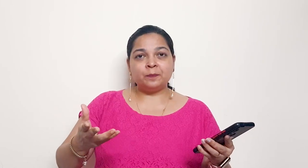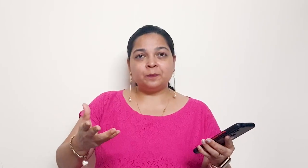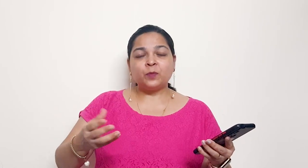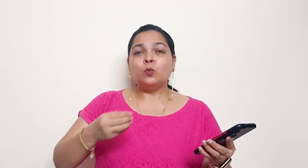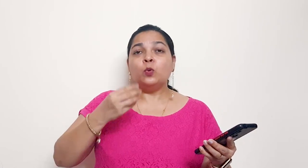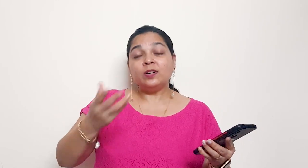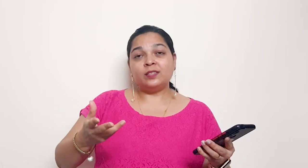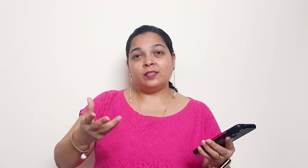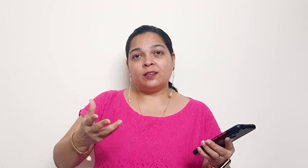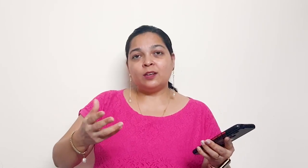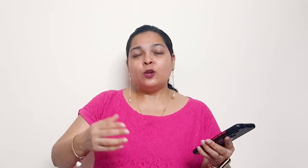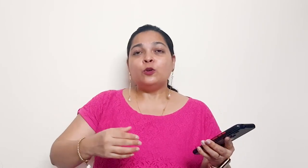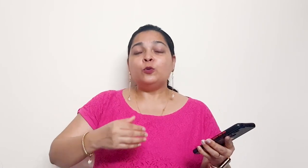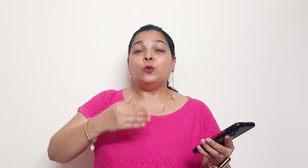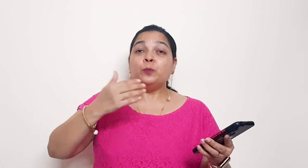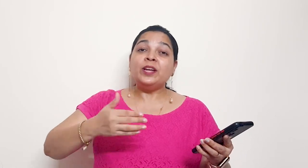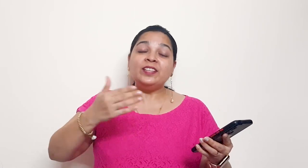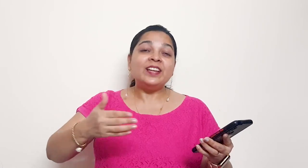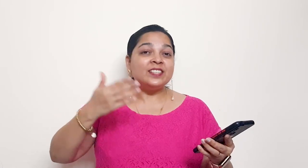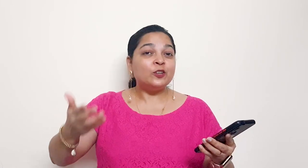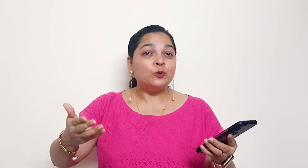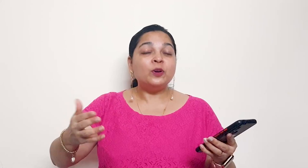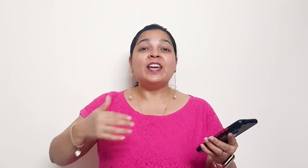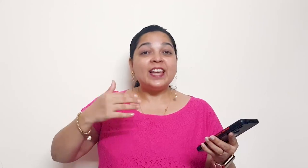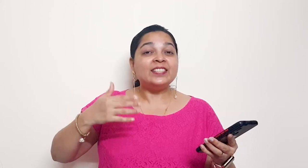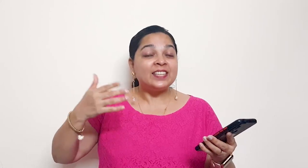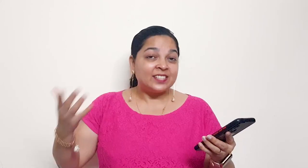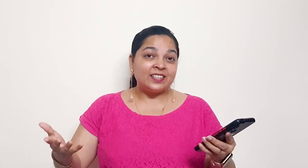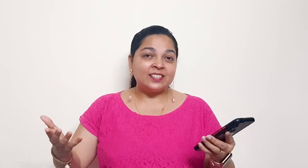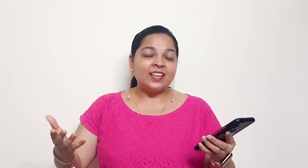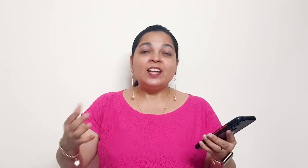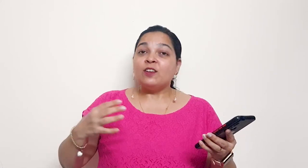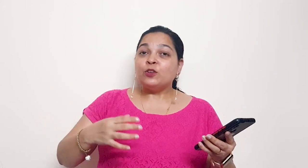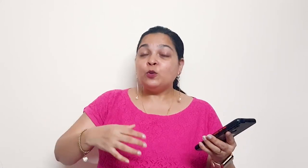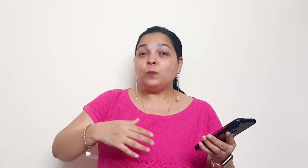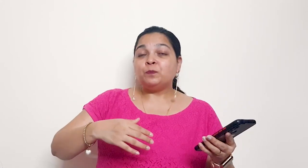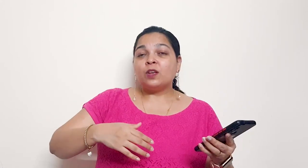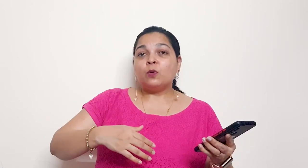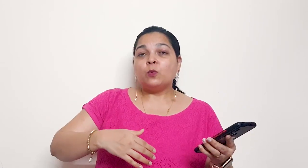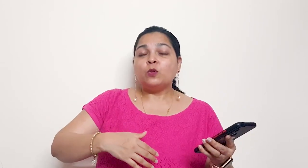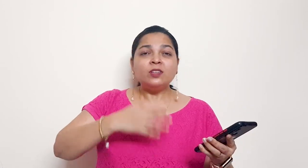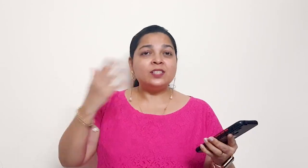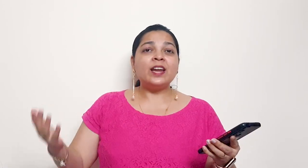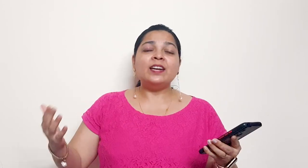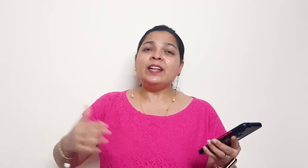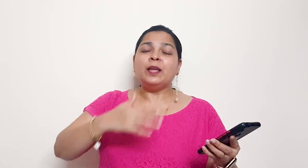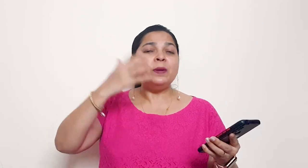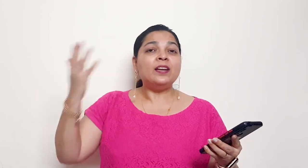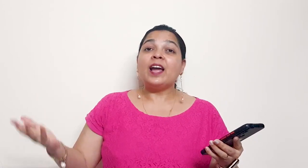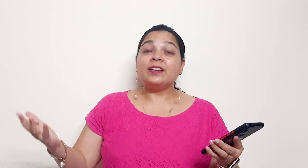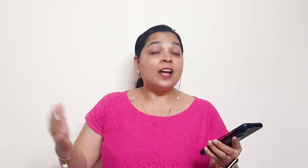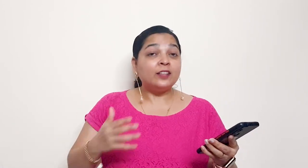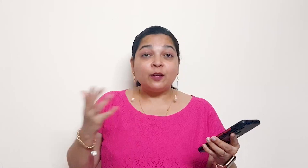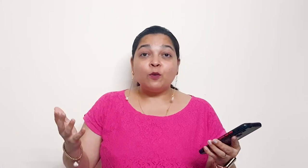spoke words to bring things into existence. You know, God said, "Let